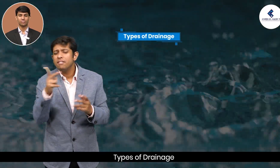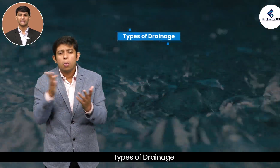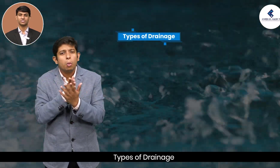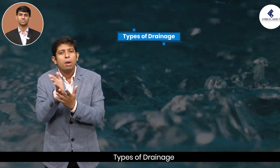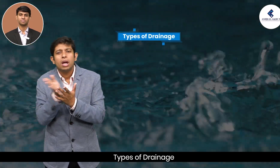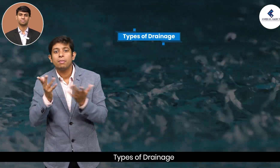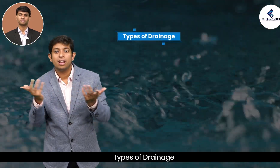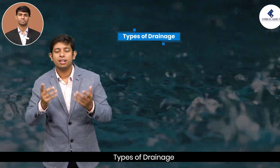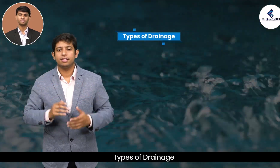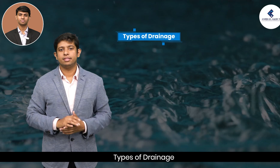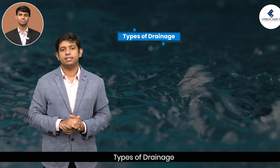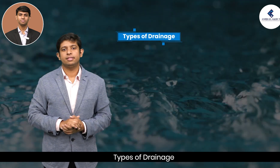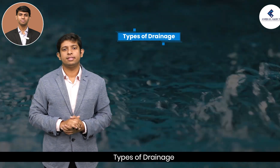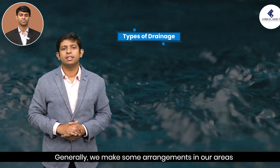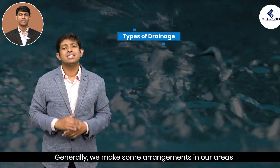Types of drainage.